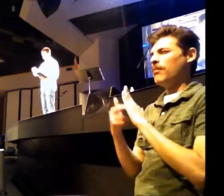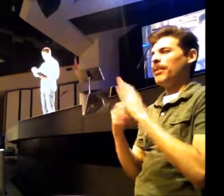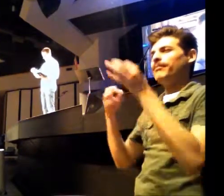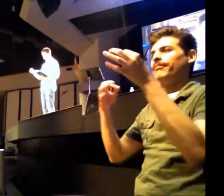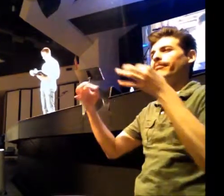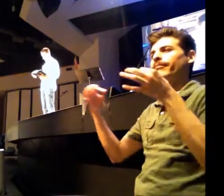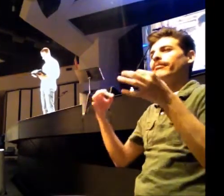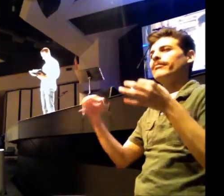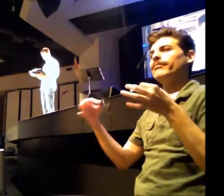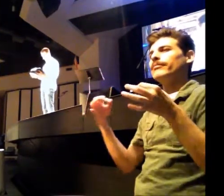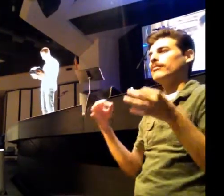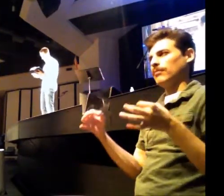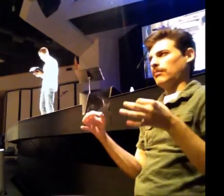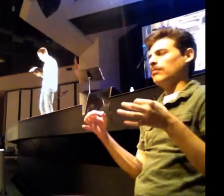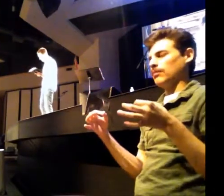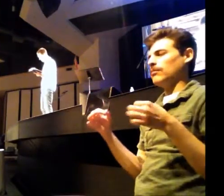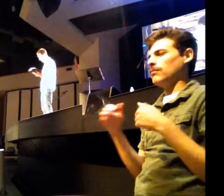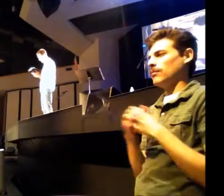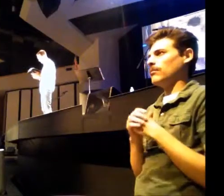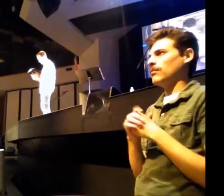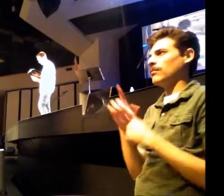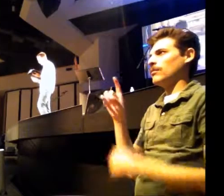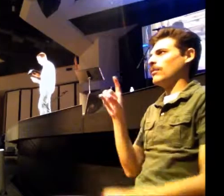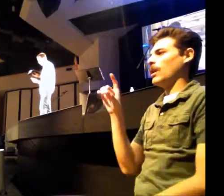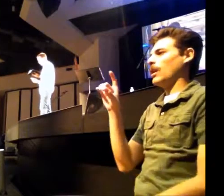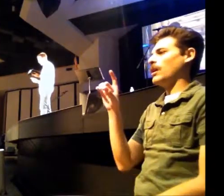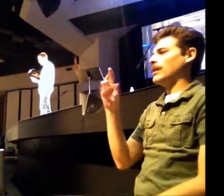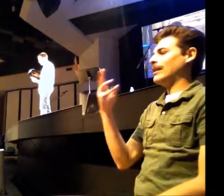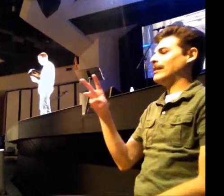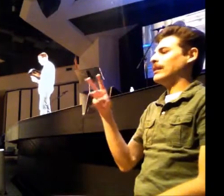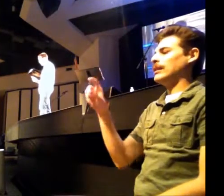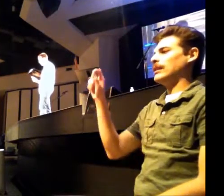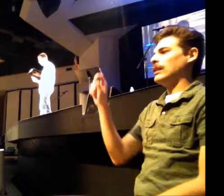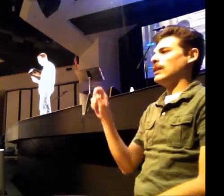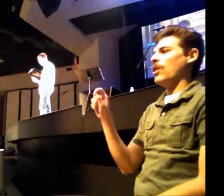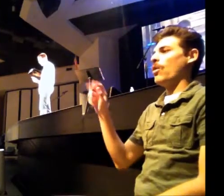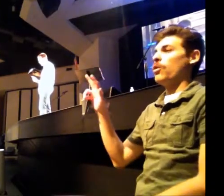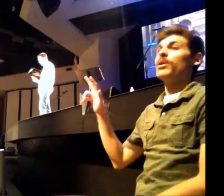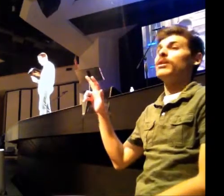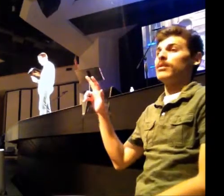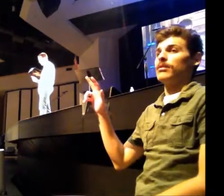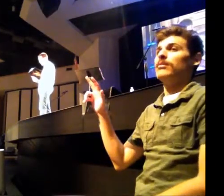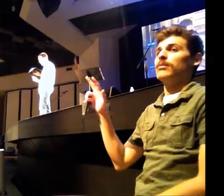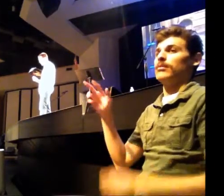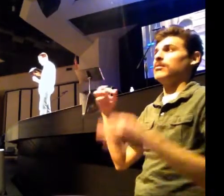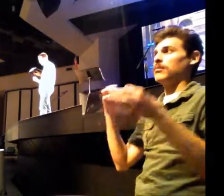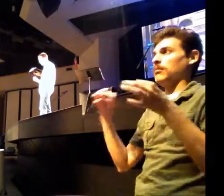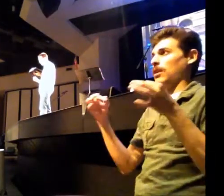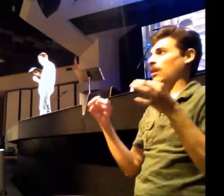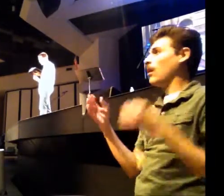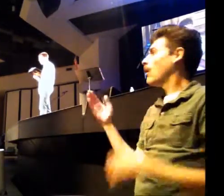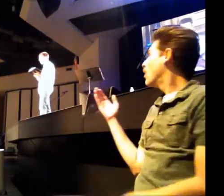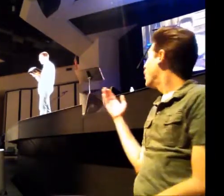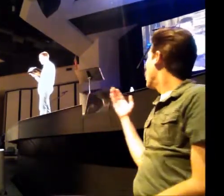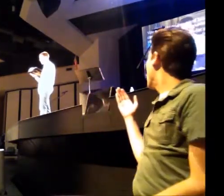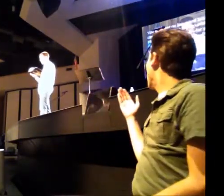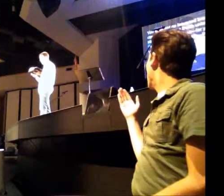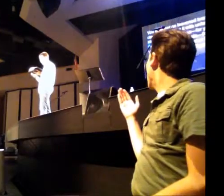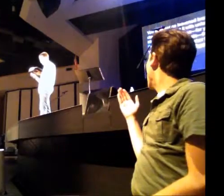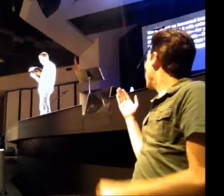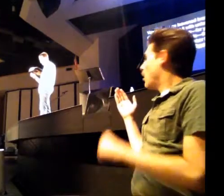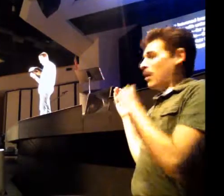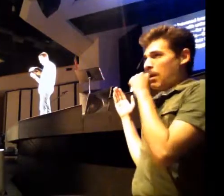says is amazing. Let me read this to you. Deuteronomy chapter 16, verse 3. It says, you shall eat no leavened bread with it. 7 days you shall eat it